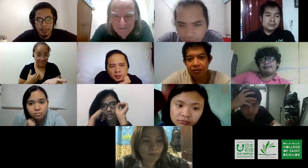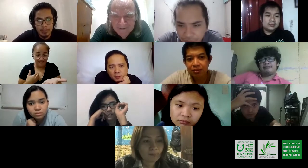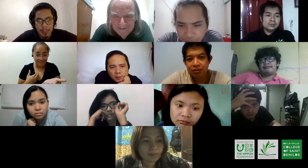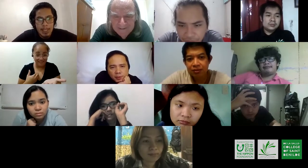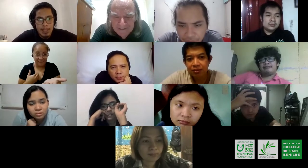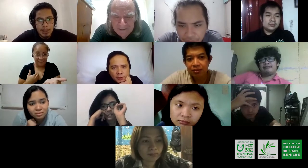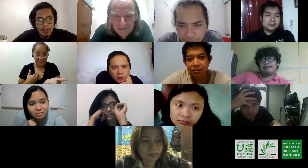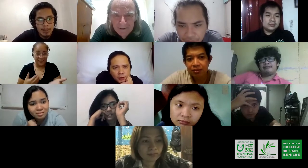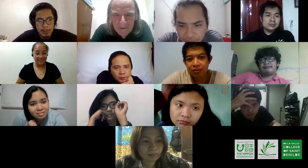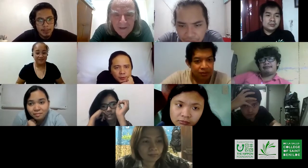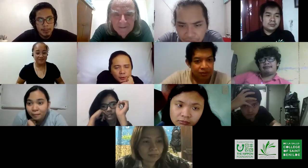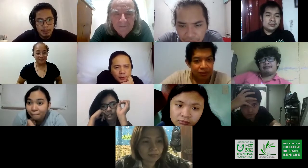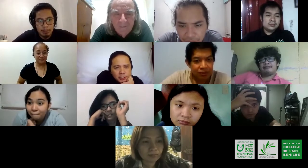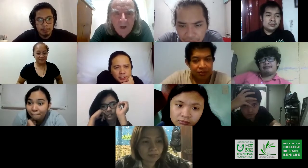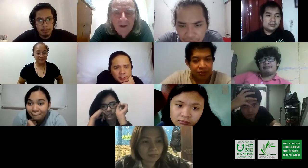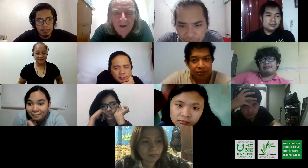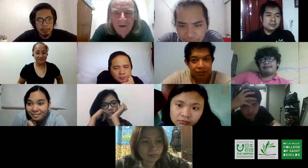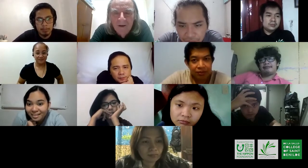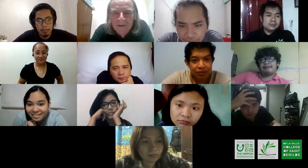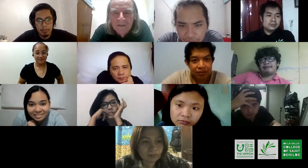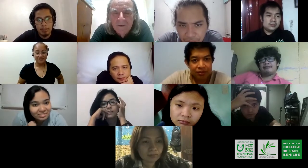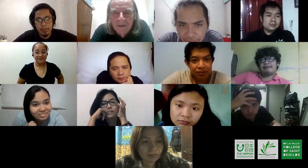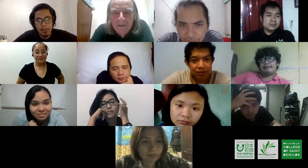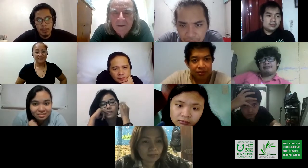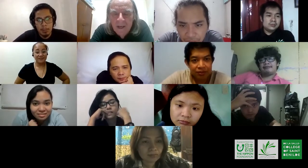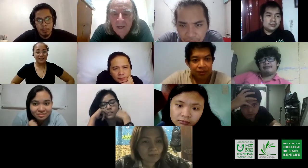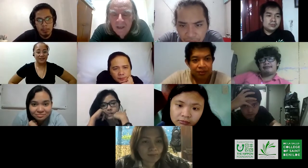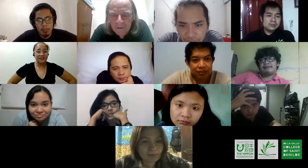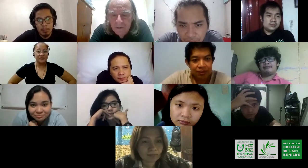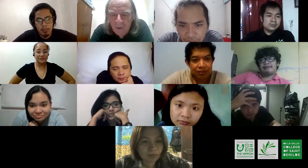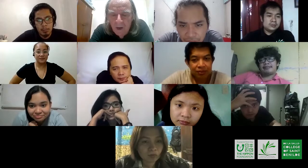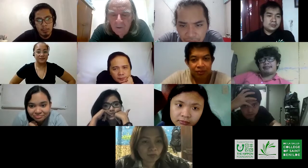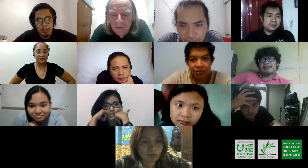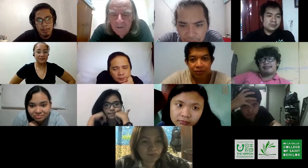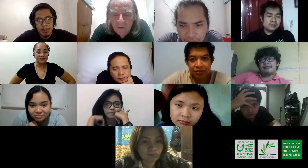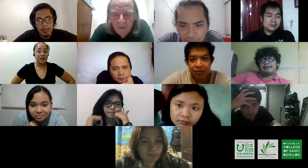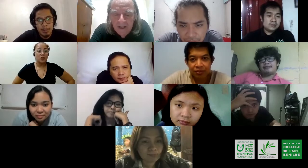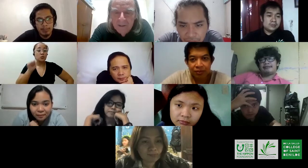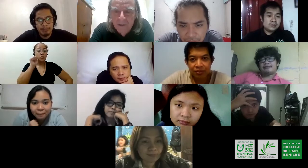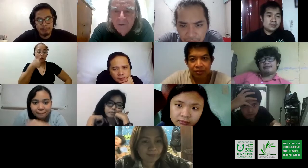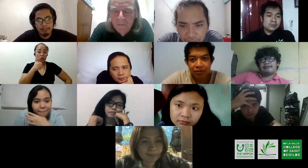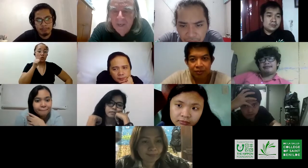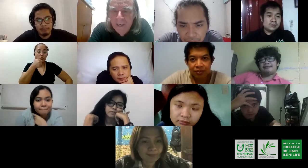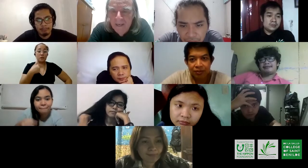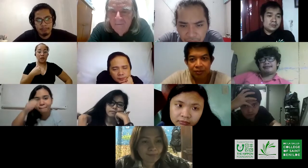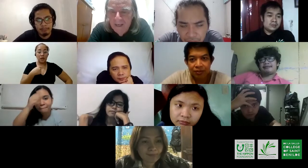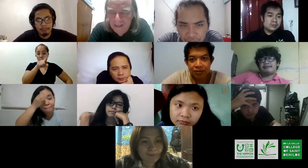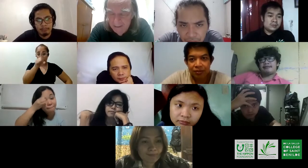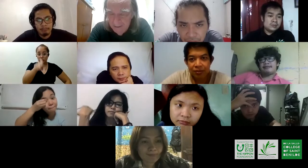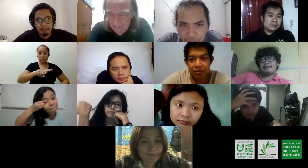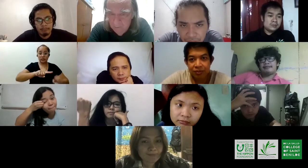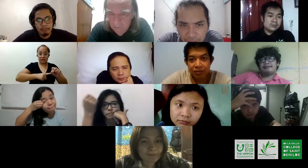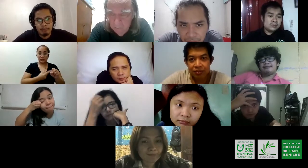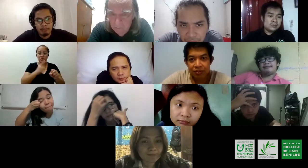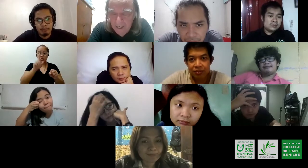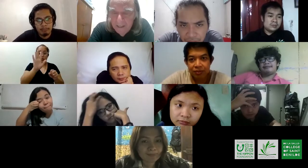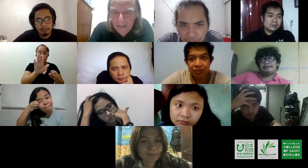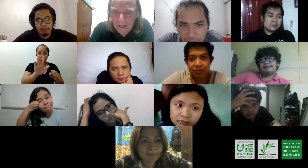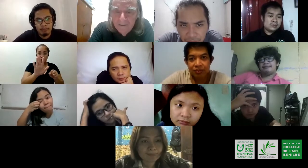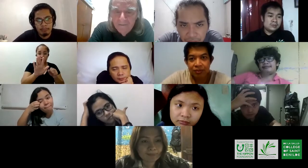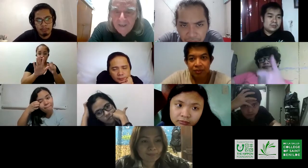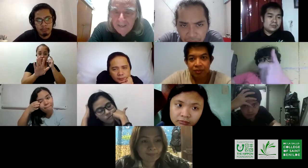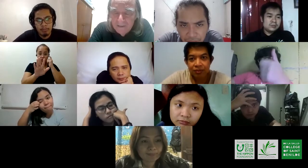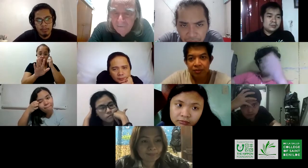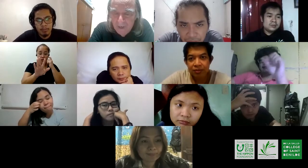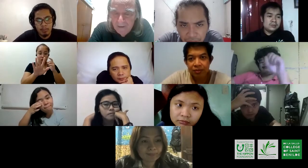None at the moment. No, no Okay. questions. All right. So then tomorrow I will ask you at the beginning of class and at